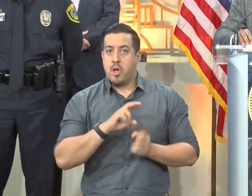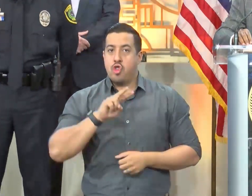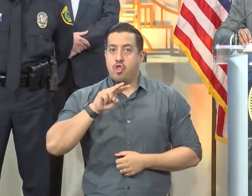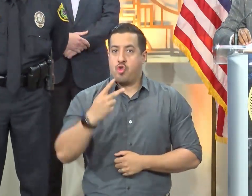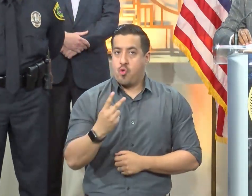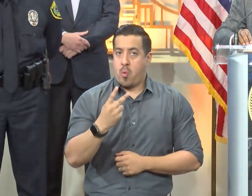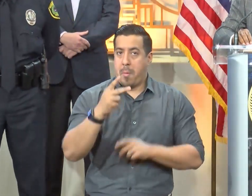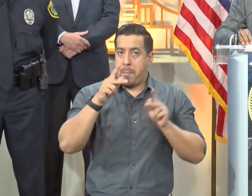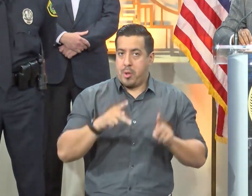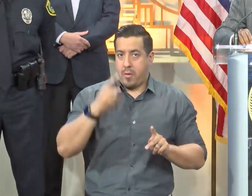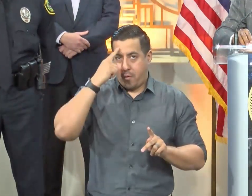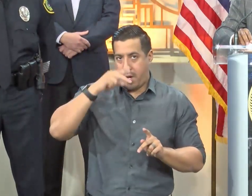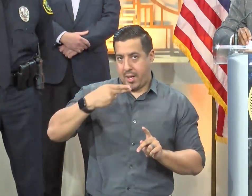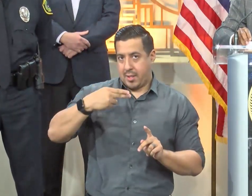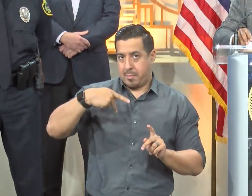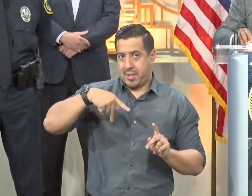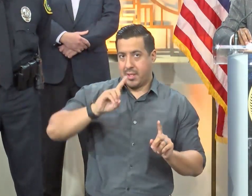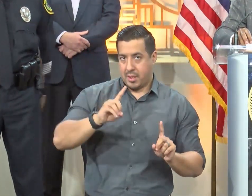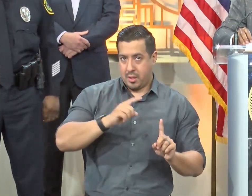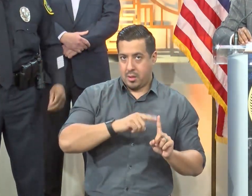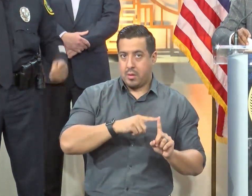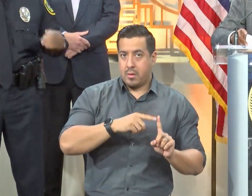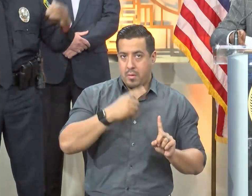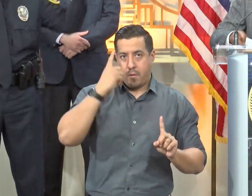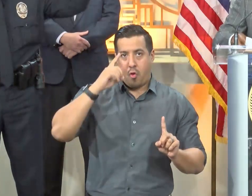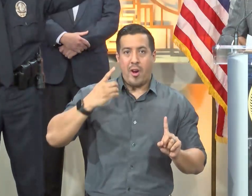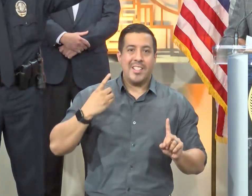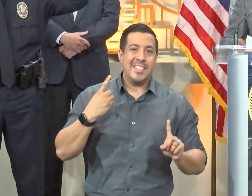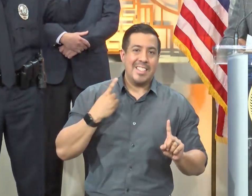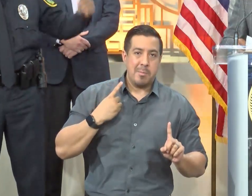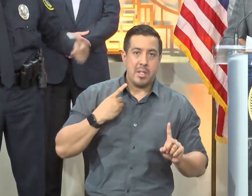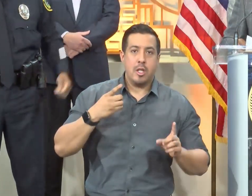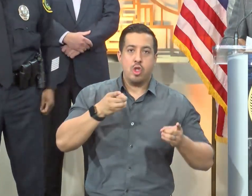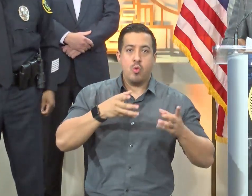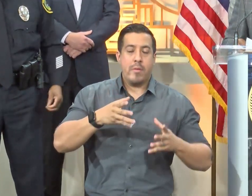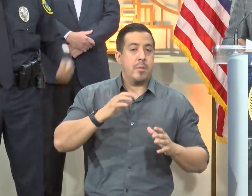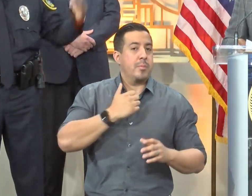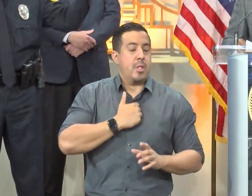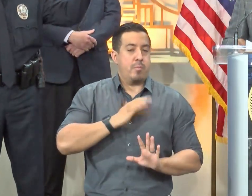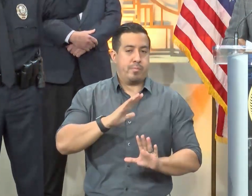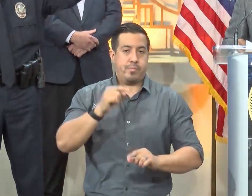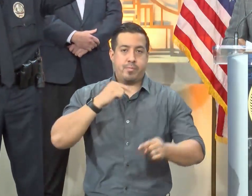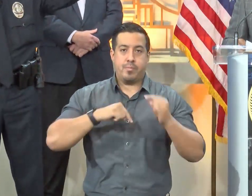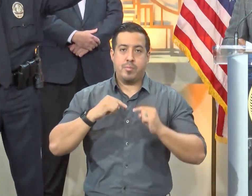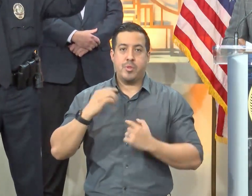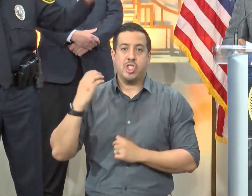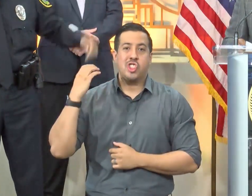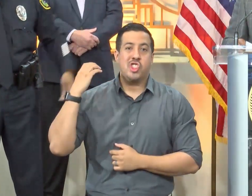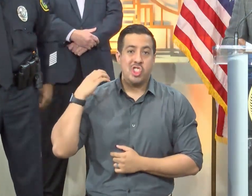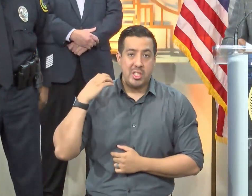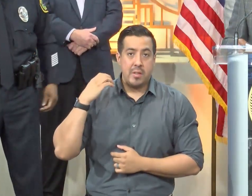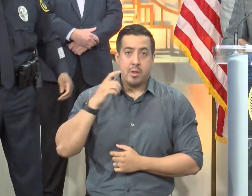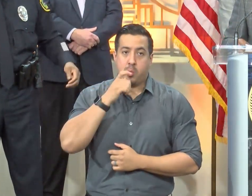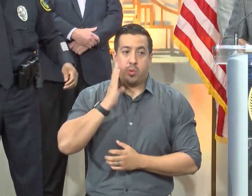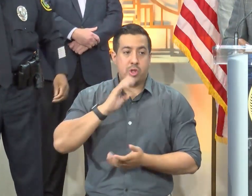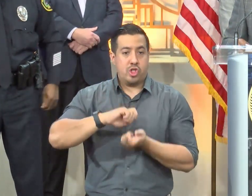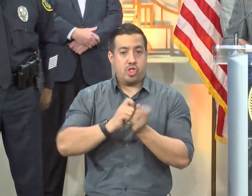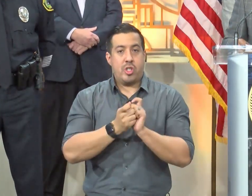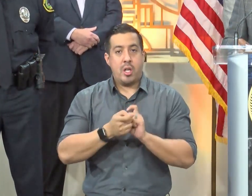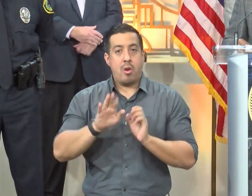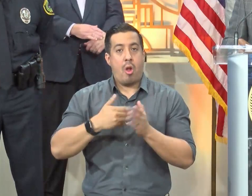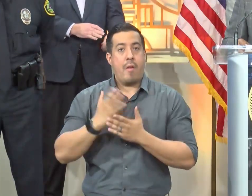in HPD, Deputy Executive Director, Chief, requires a change to the Master's